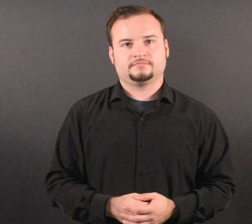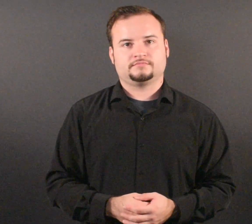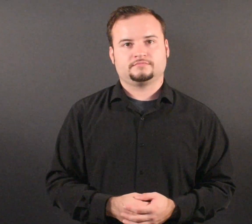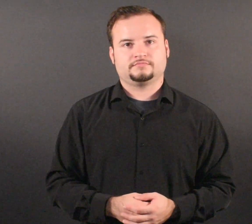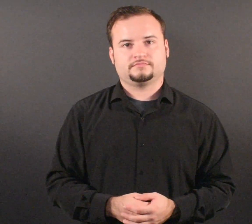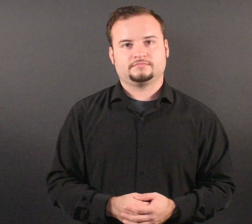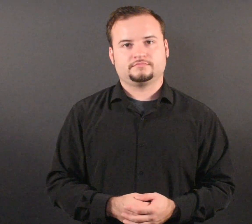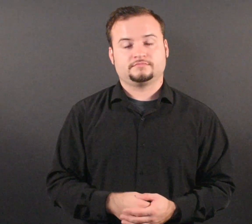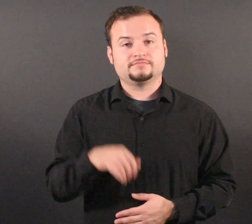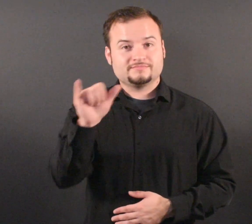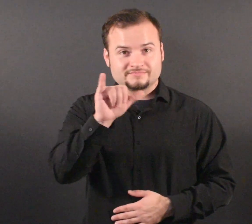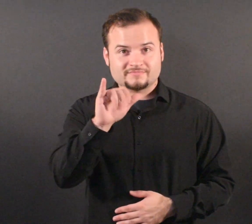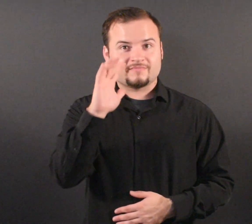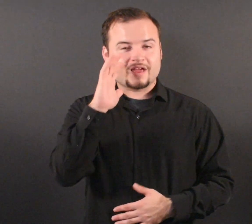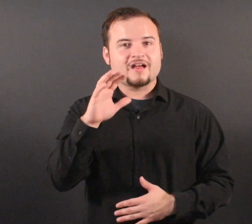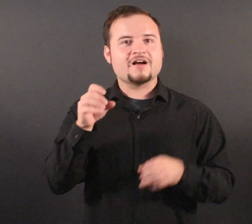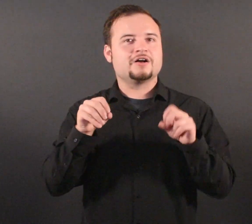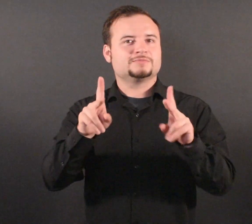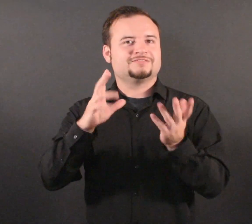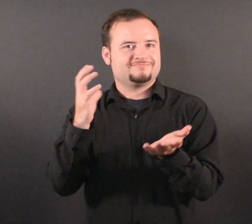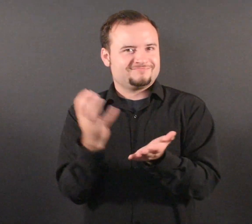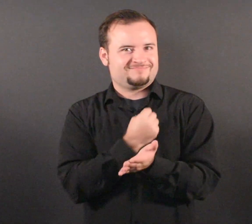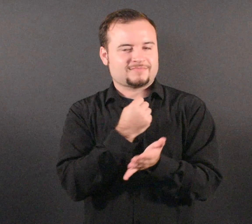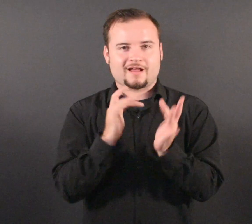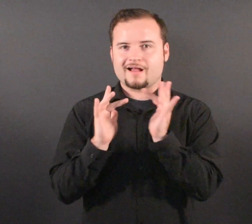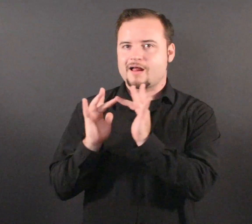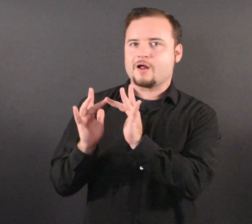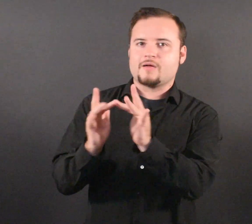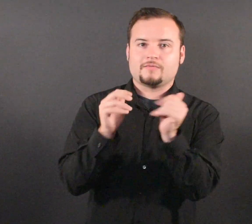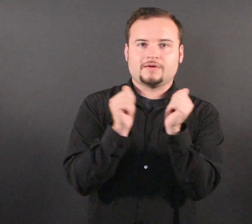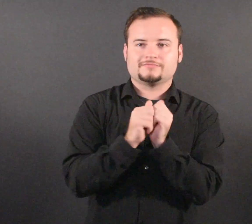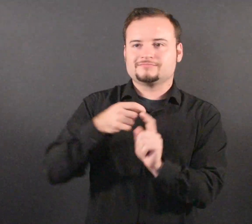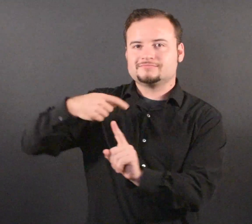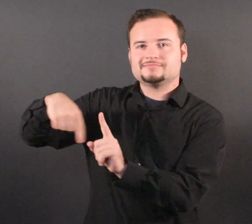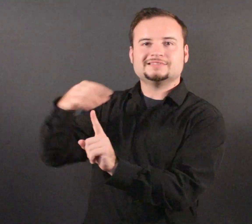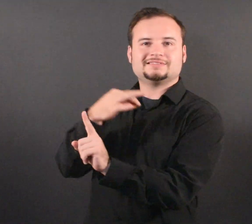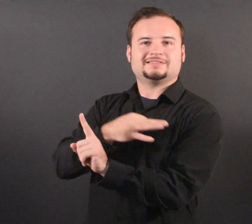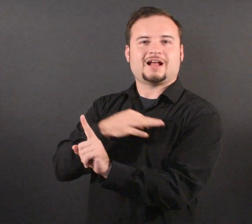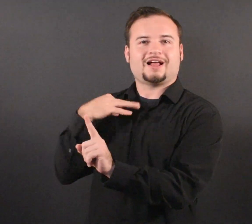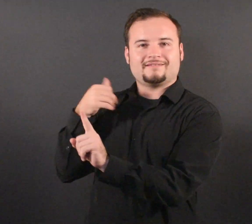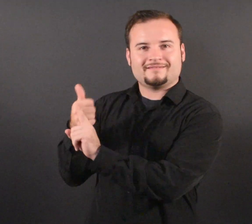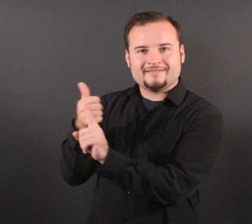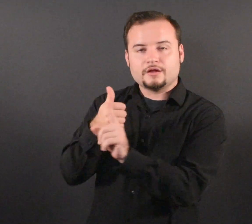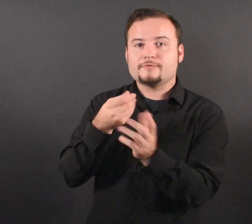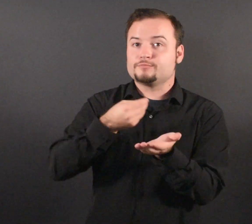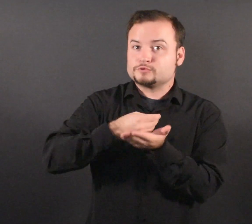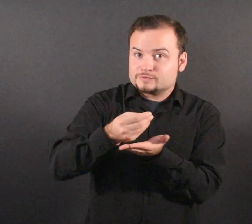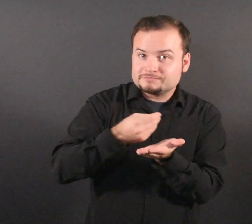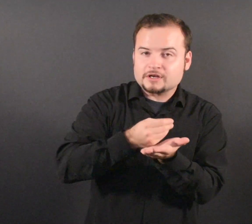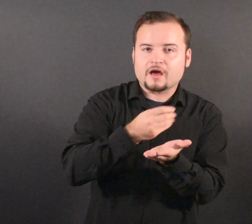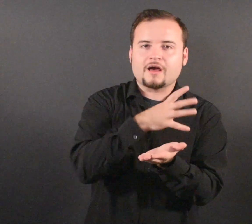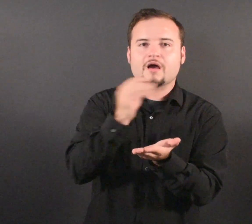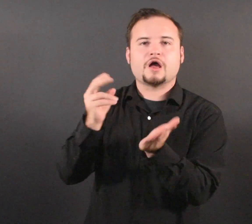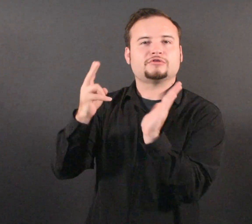You'll also have the opportunity to network with procurement and contracting staff from a variety of